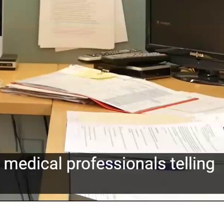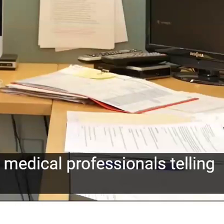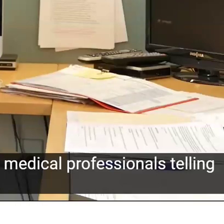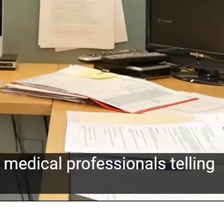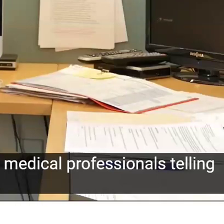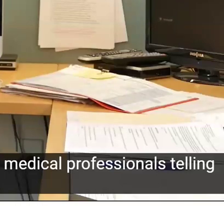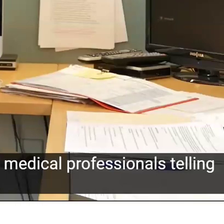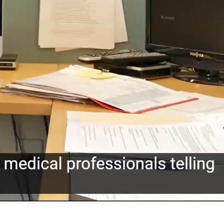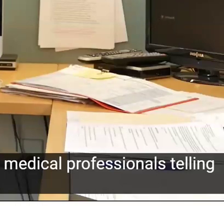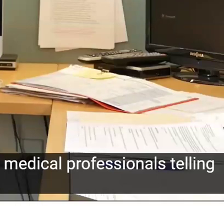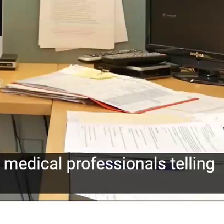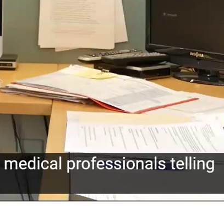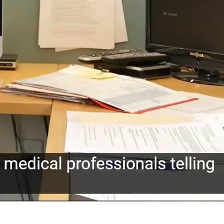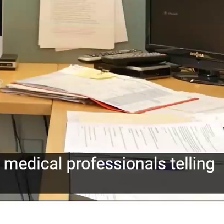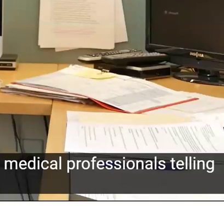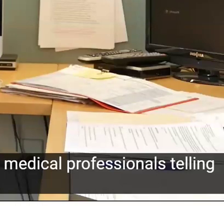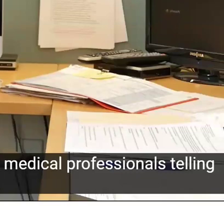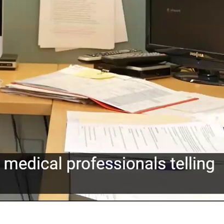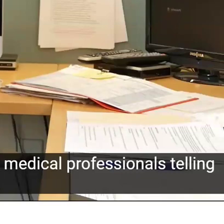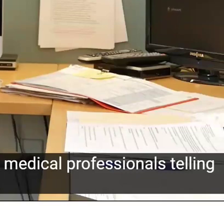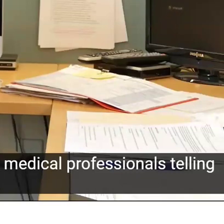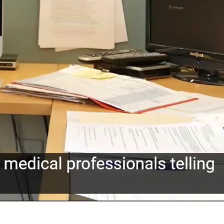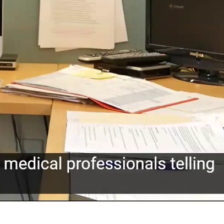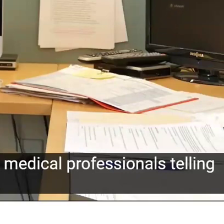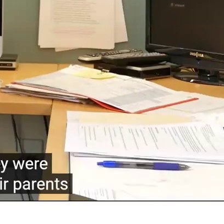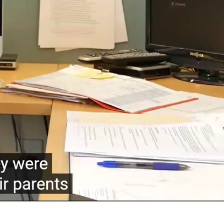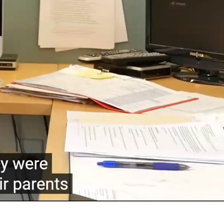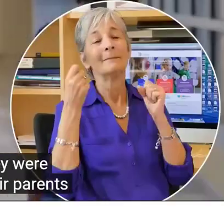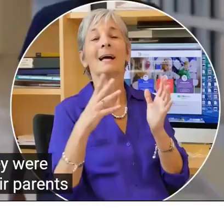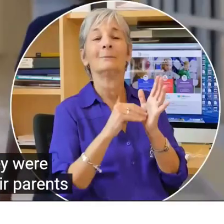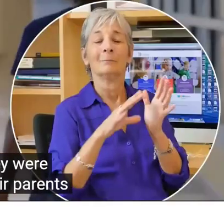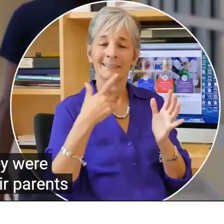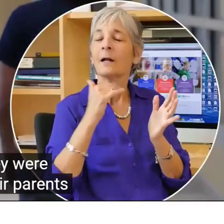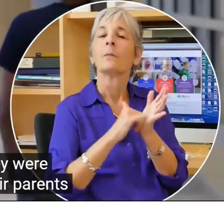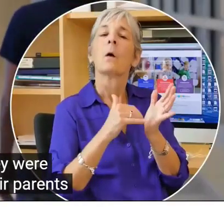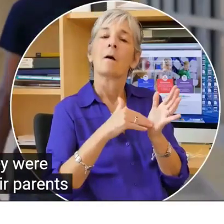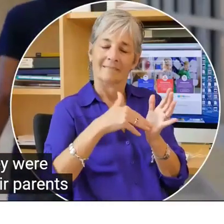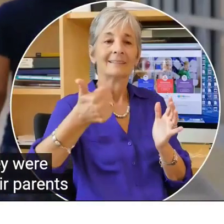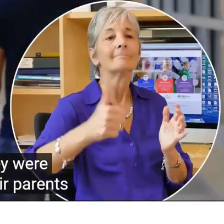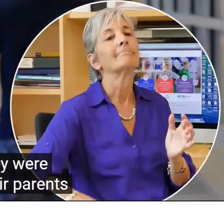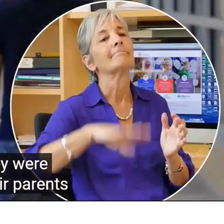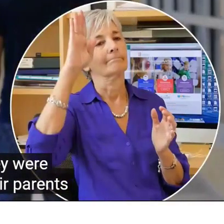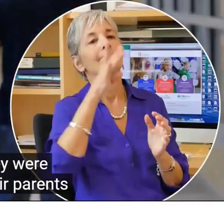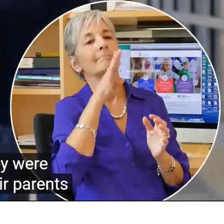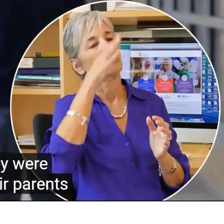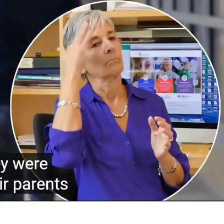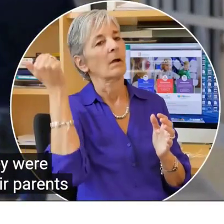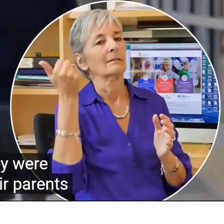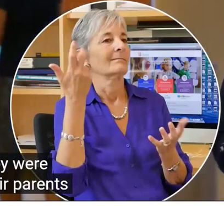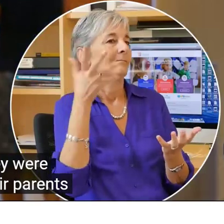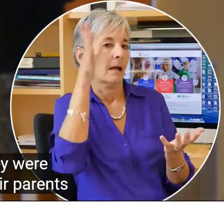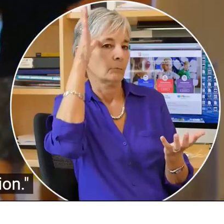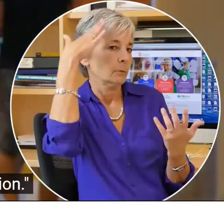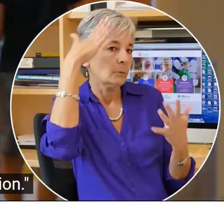audiologists and medical professionals telling families not to sign. Many students tell me how they were raised only speaking